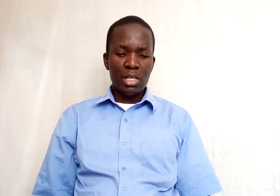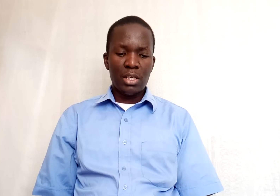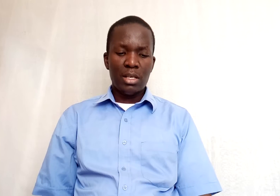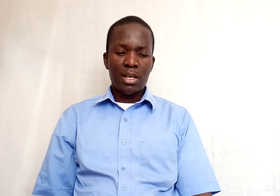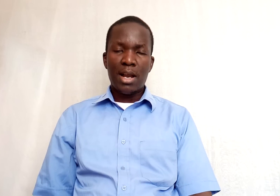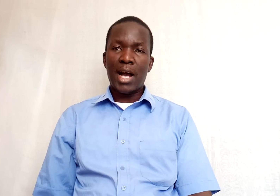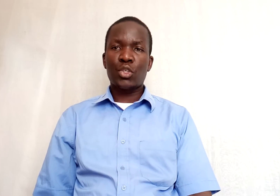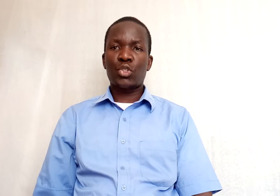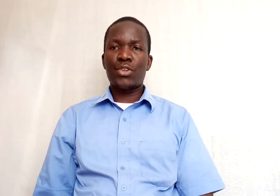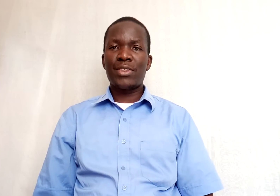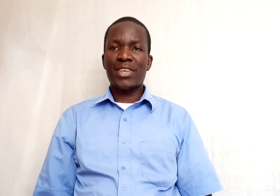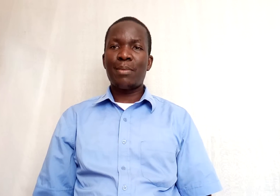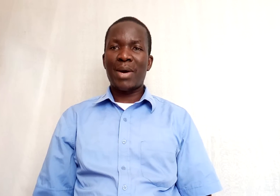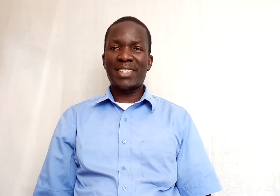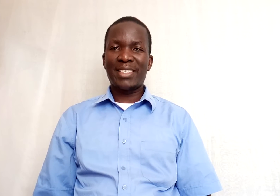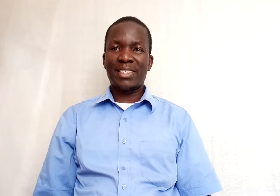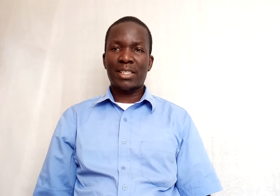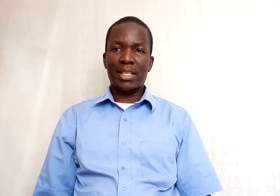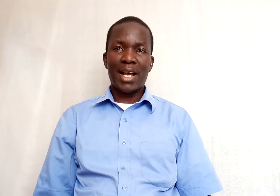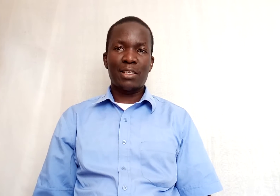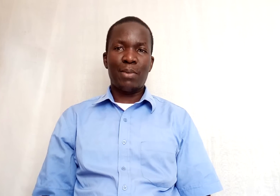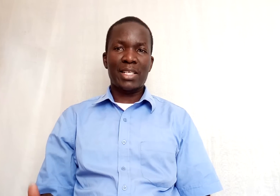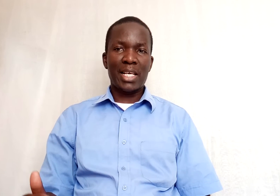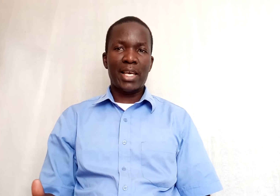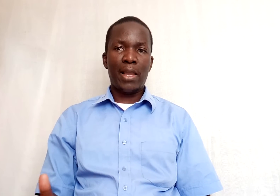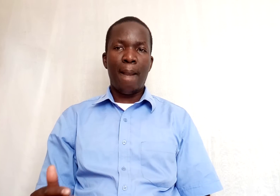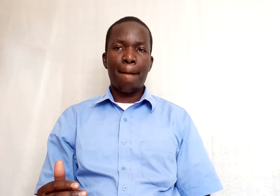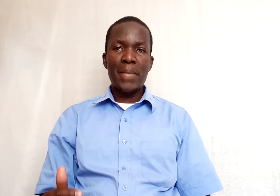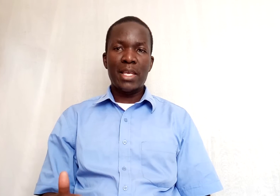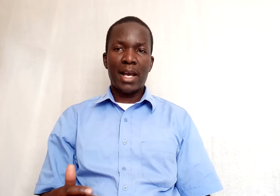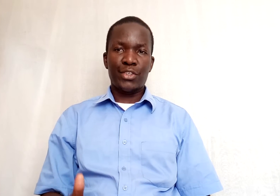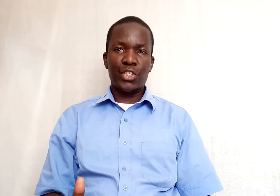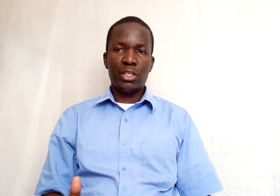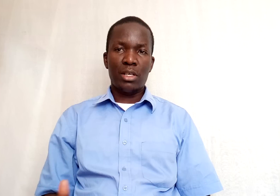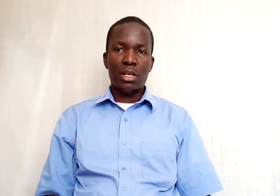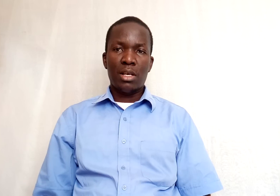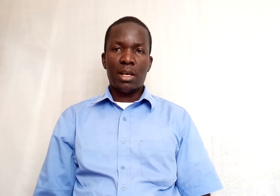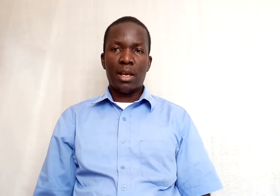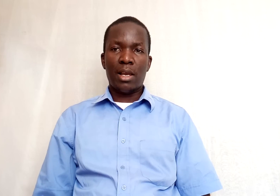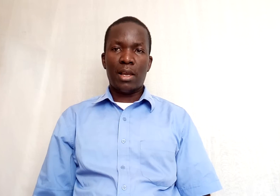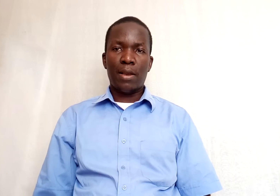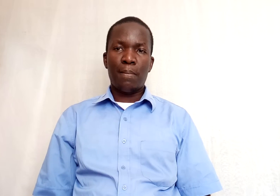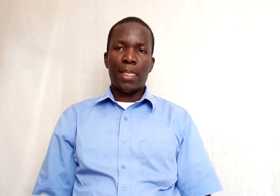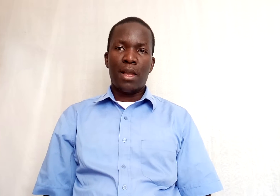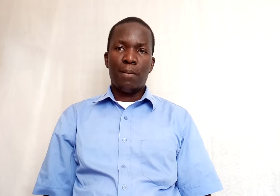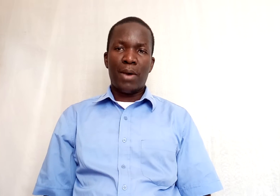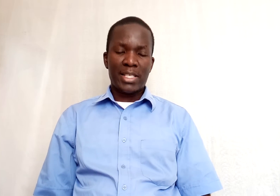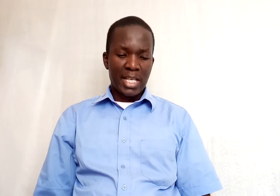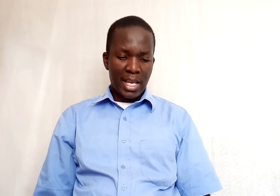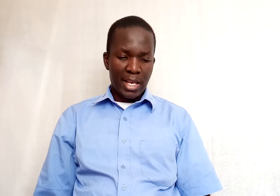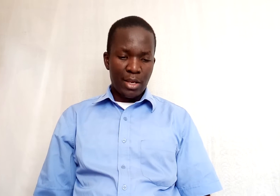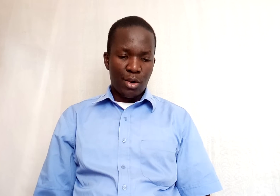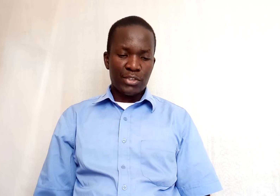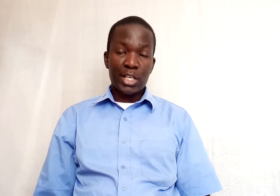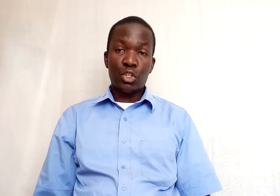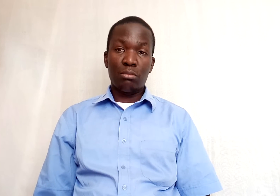B has also 3 parts. It has part A, B, and C. Part A of section